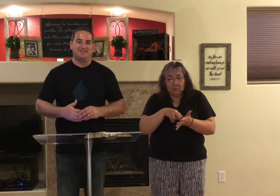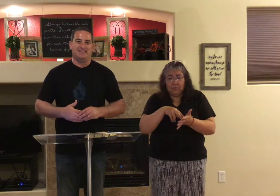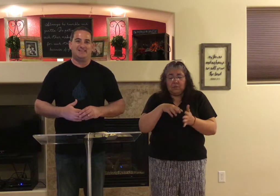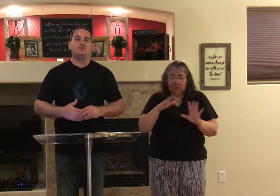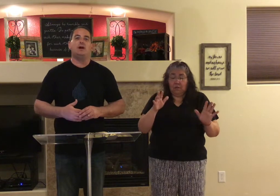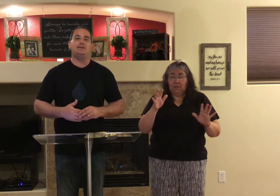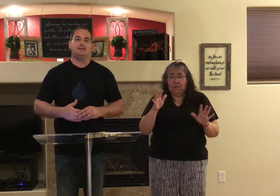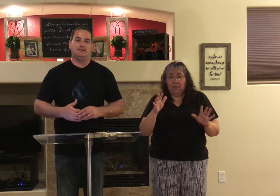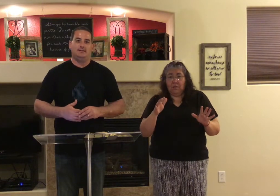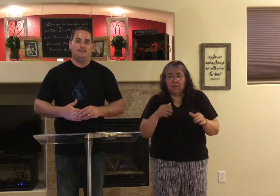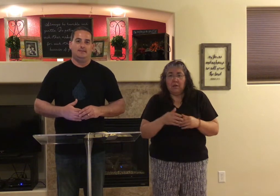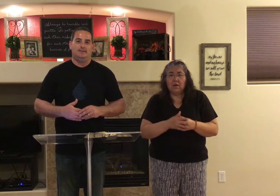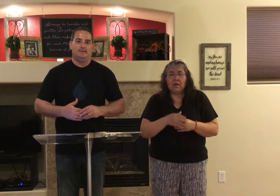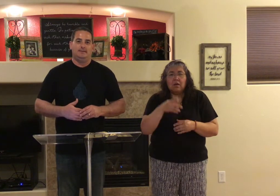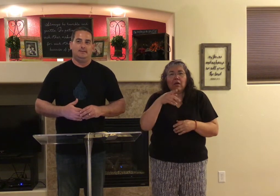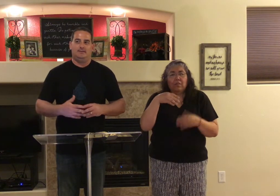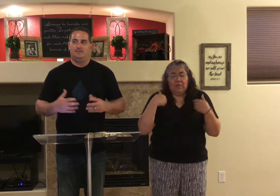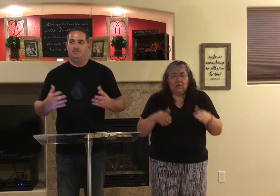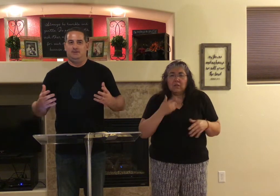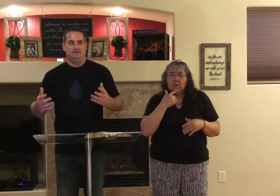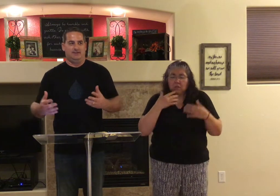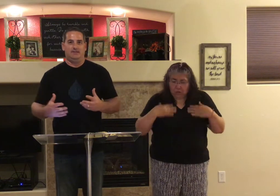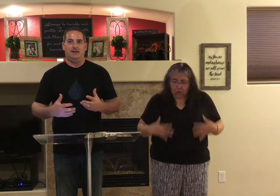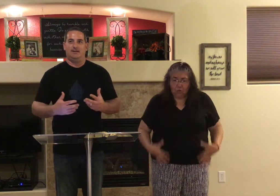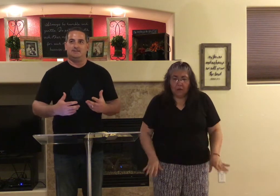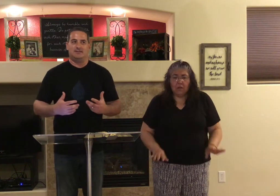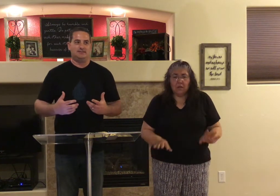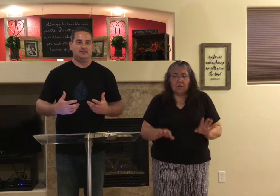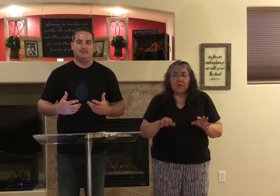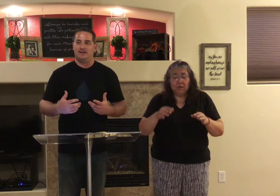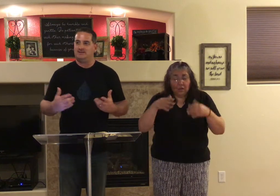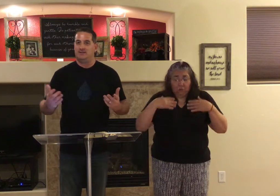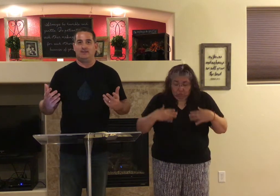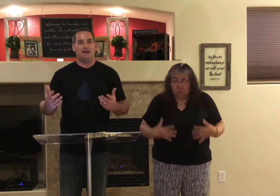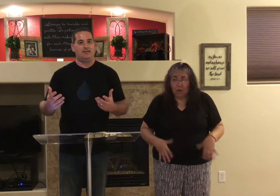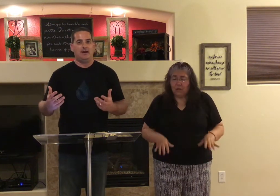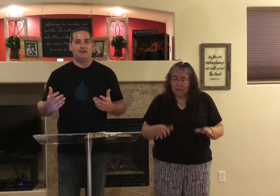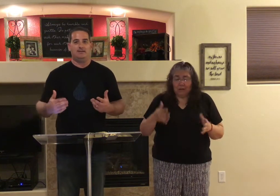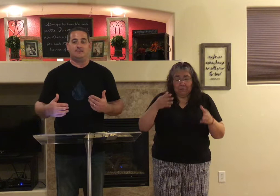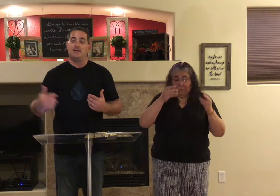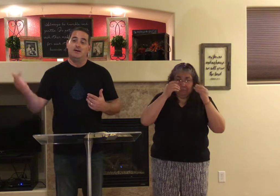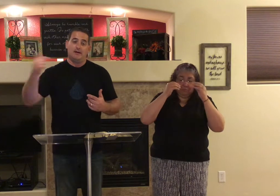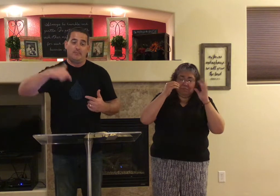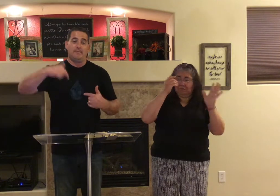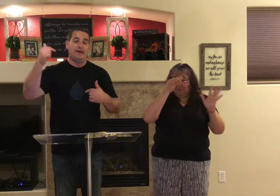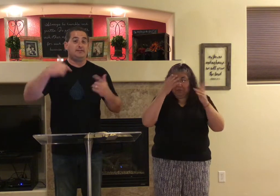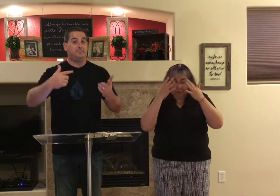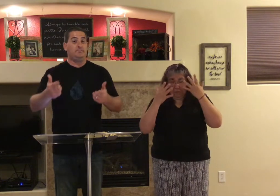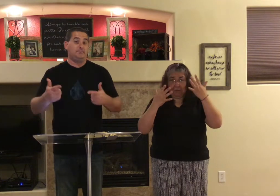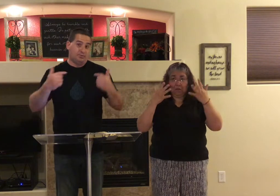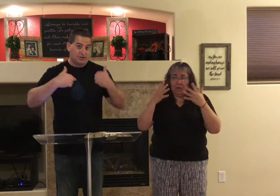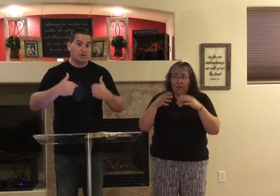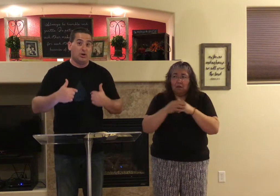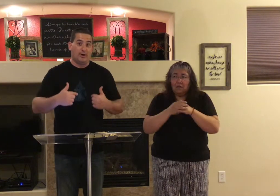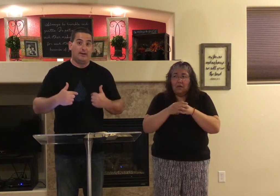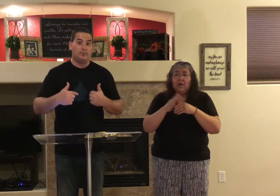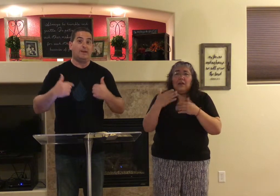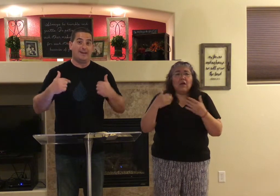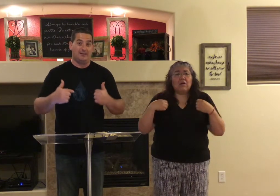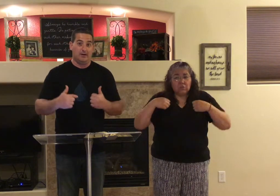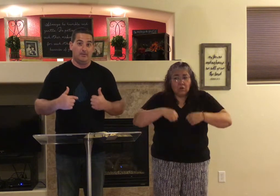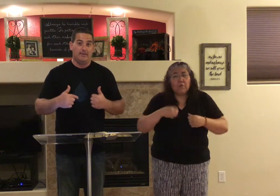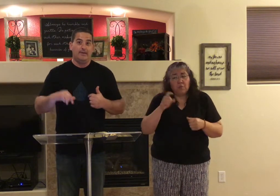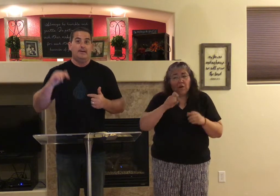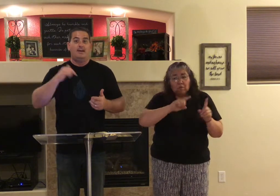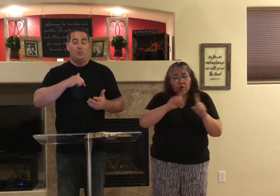the angel says, get dressed. Peter's like, all right, he gets dressed. He's still kind of standing there, kind of groggy. And he's like, come on, man, put your coat on. We